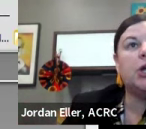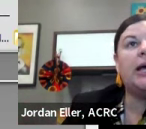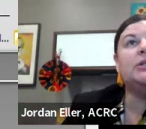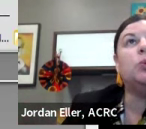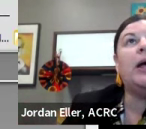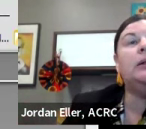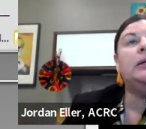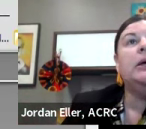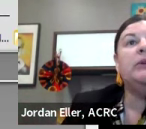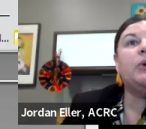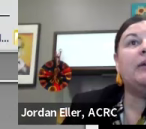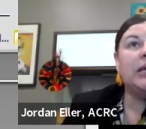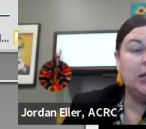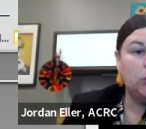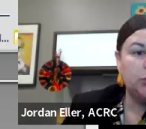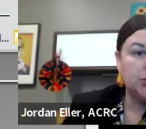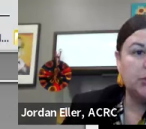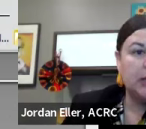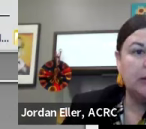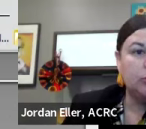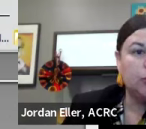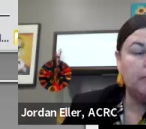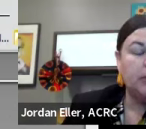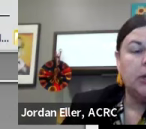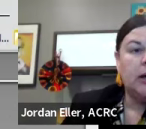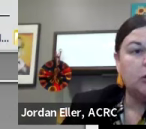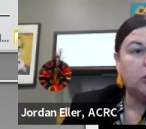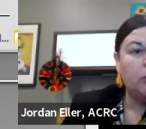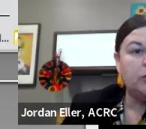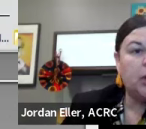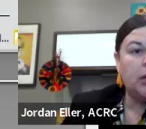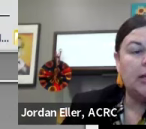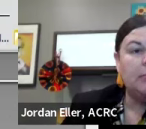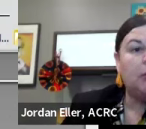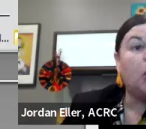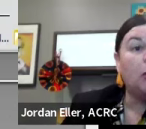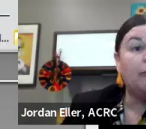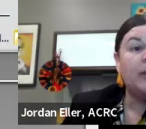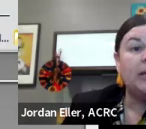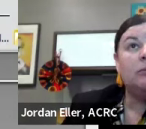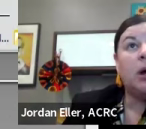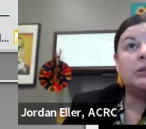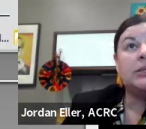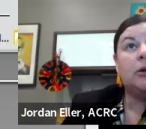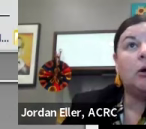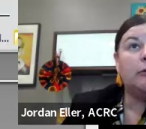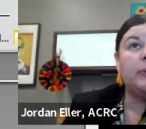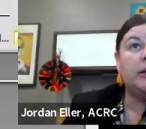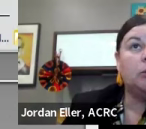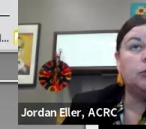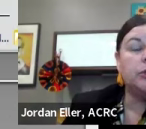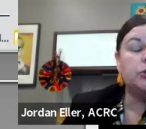into the chat as well. But if you have any questions in the interim, you can always email the RFP inbox